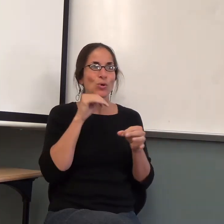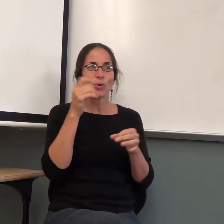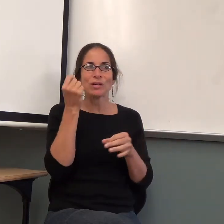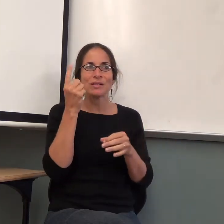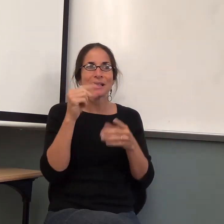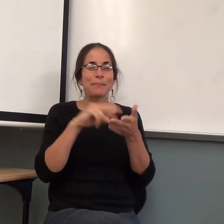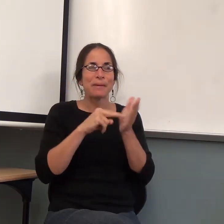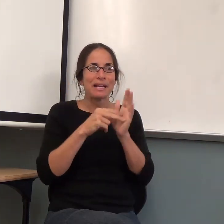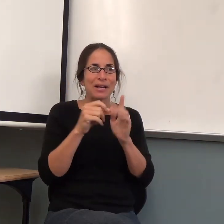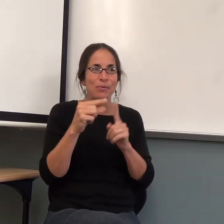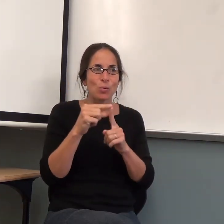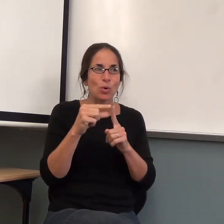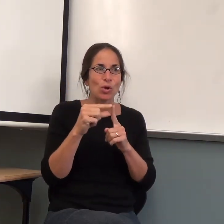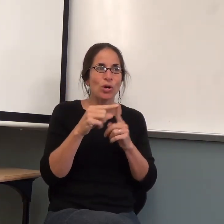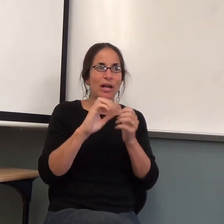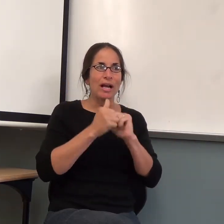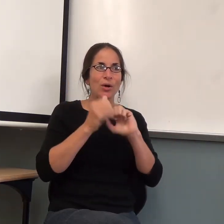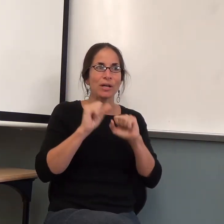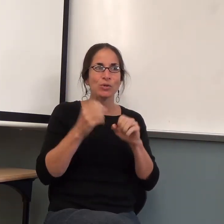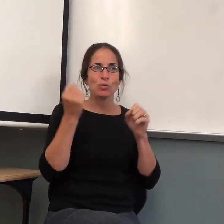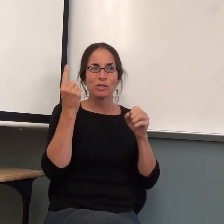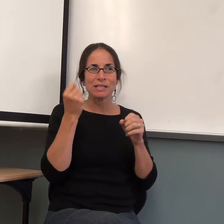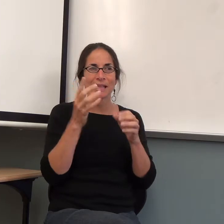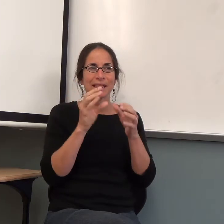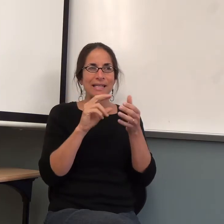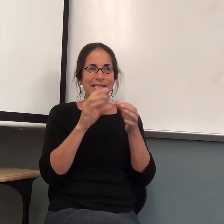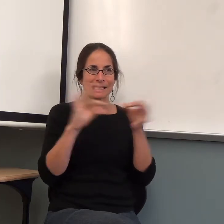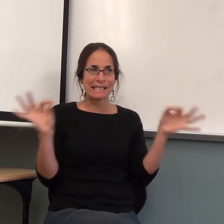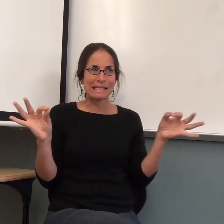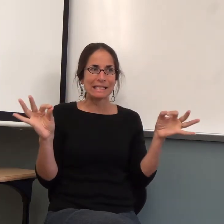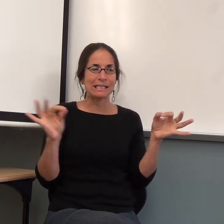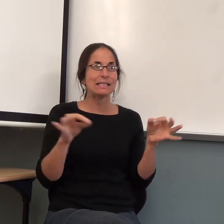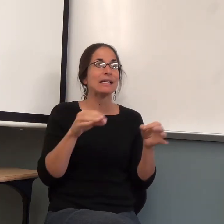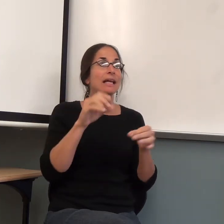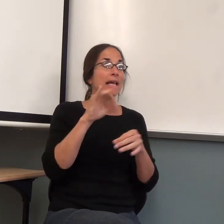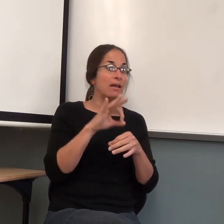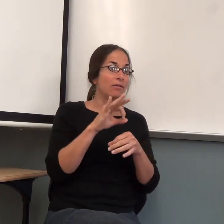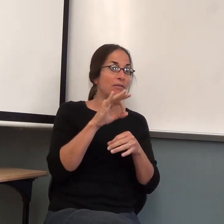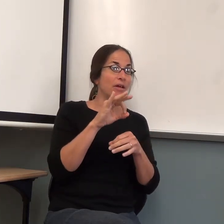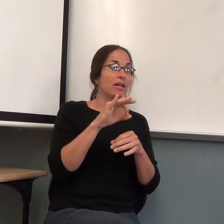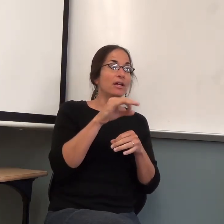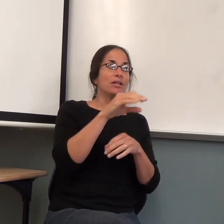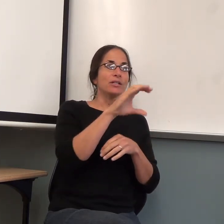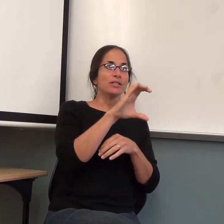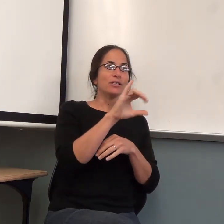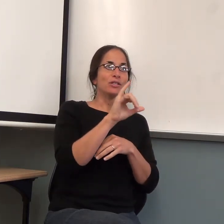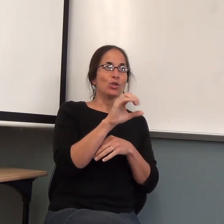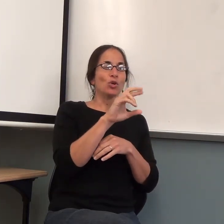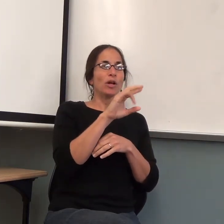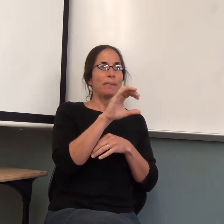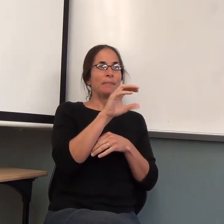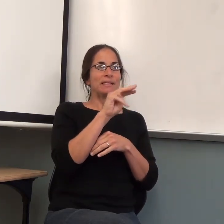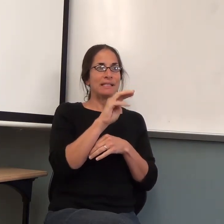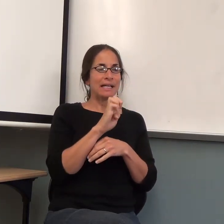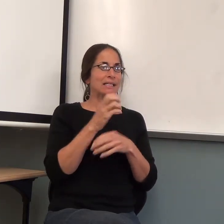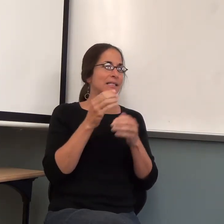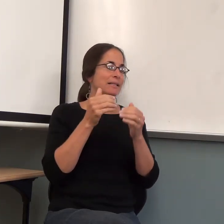is it that we understand the sentence? So when I say there are circumstances beyond our control, what does that actually mean? You have no control over